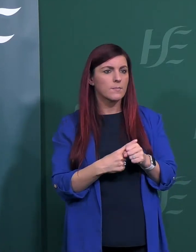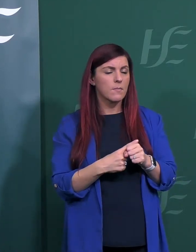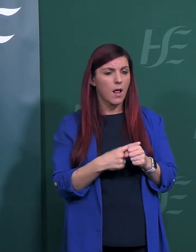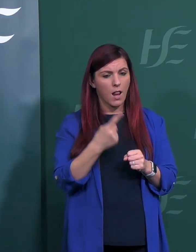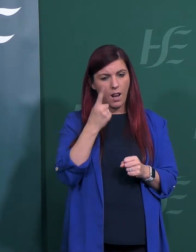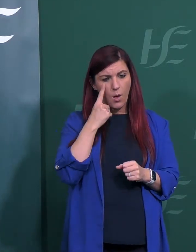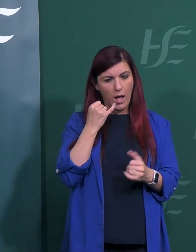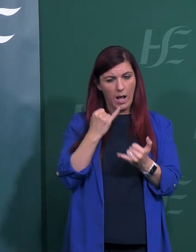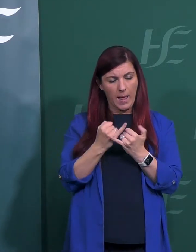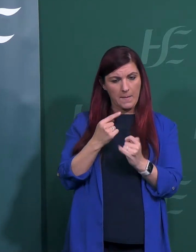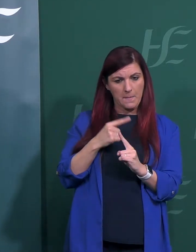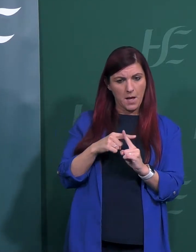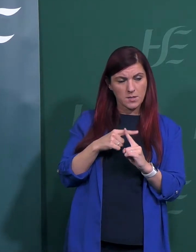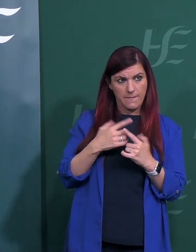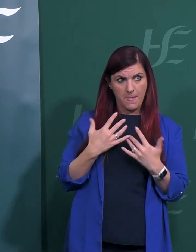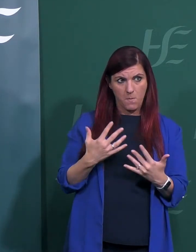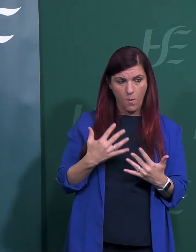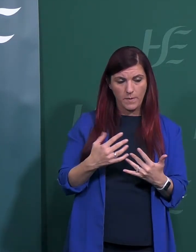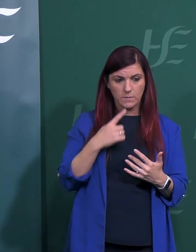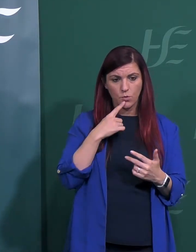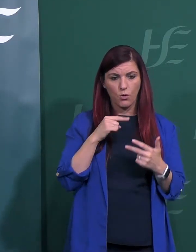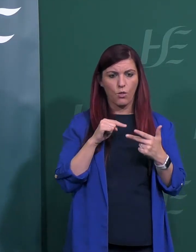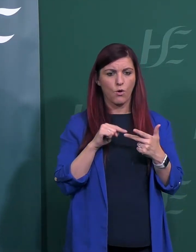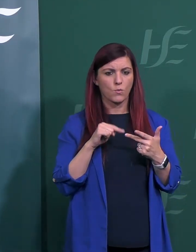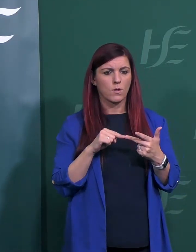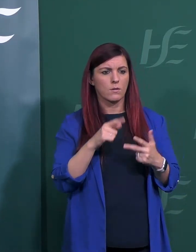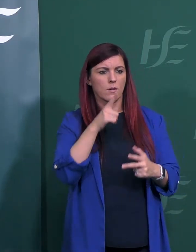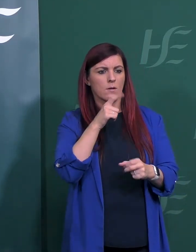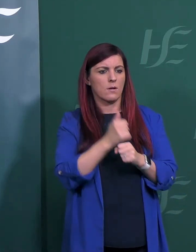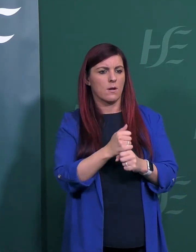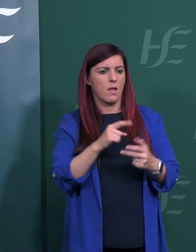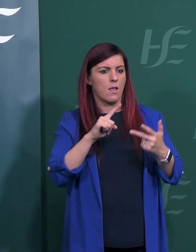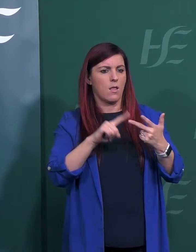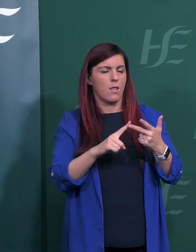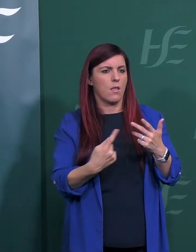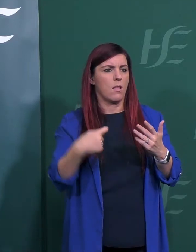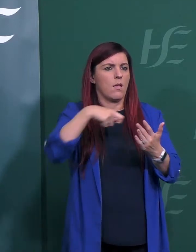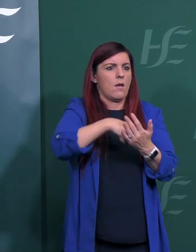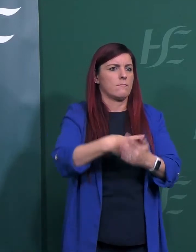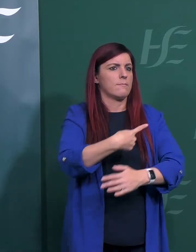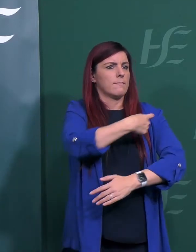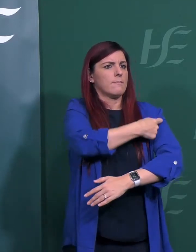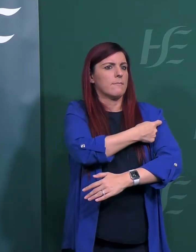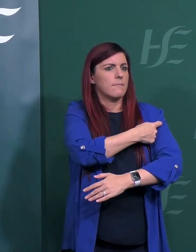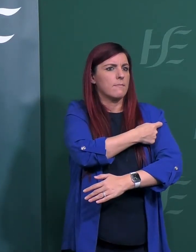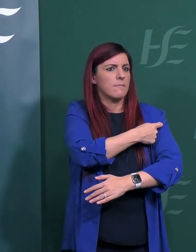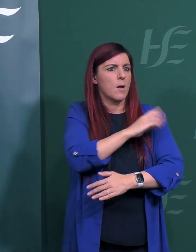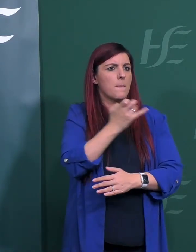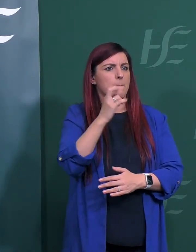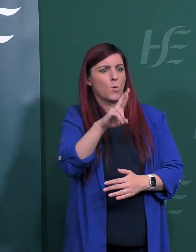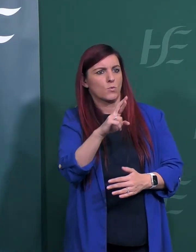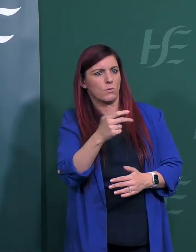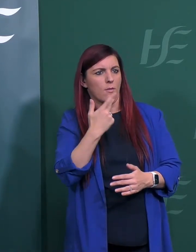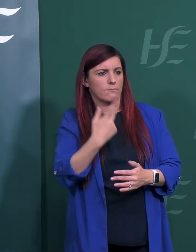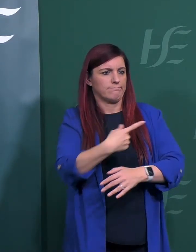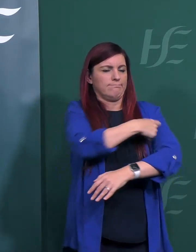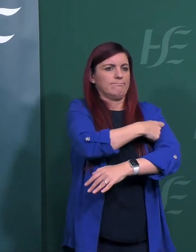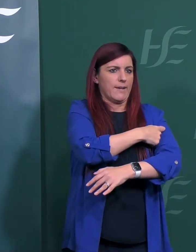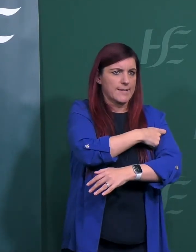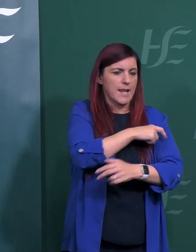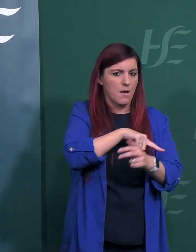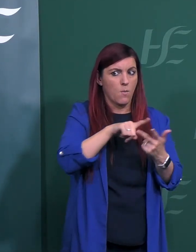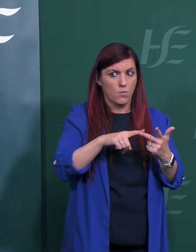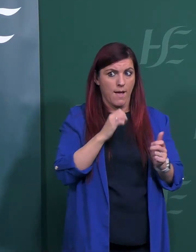signs, relate to our third boosters, or both our third vaccines and our boosters, which we are